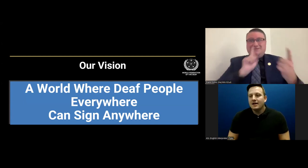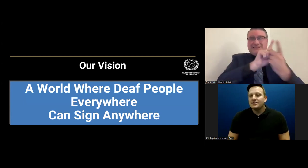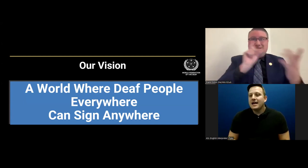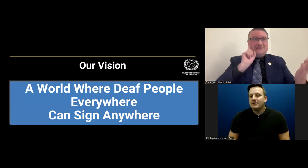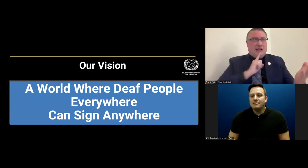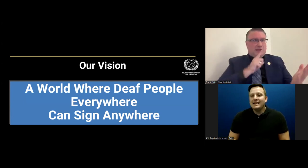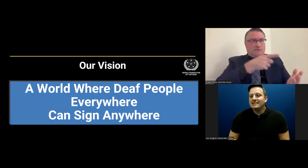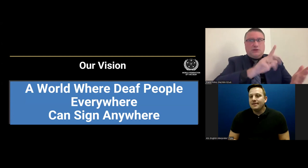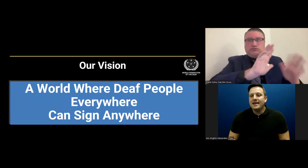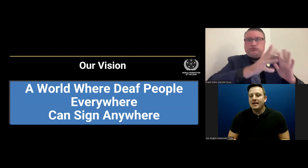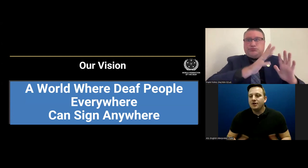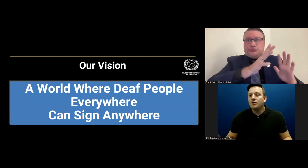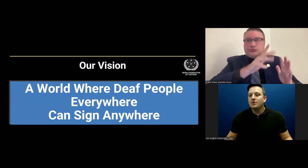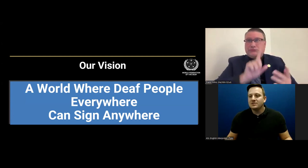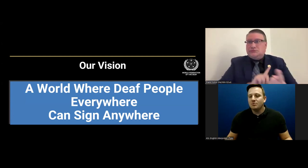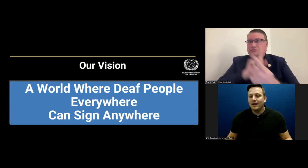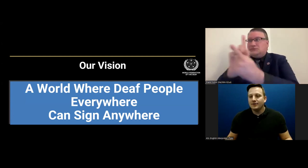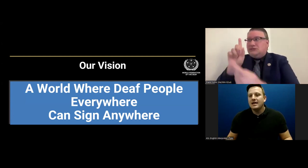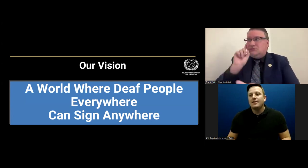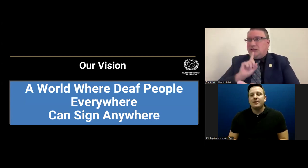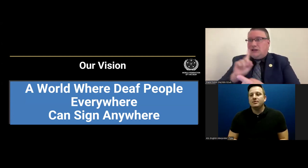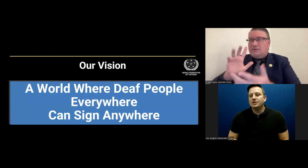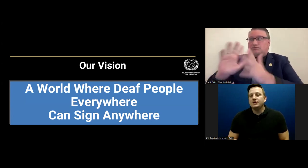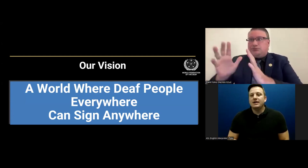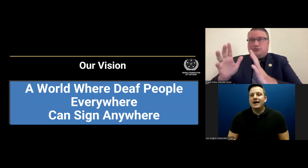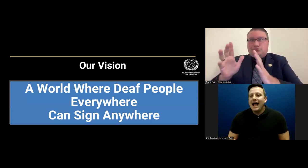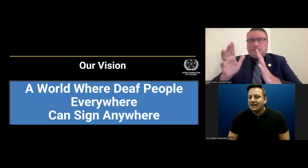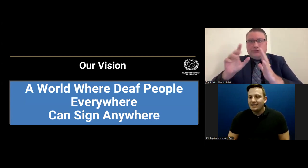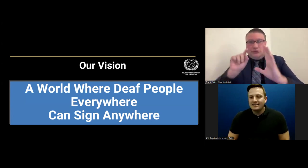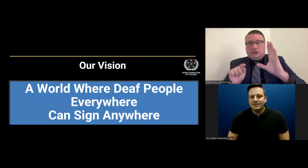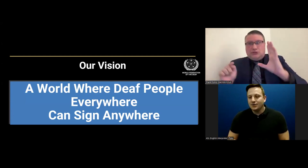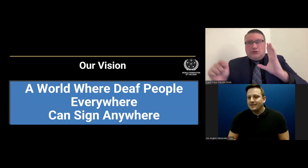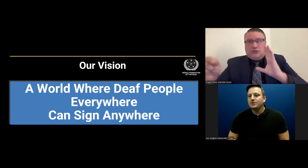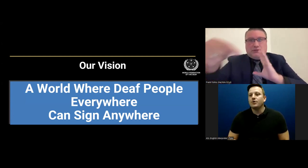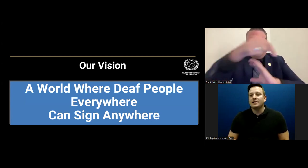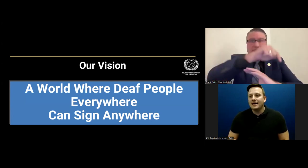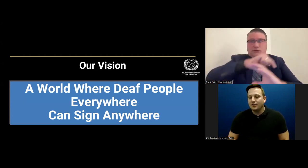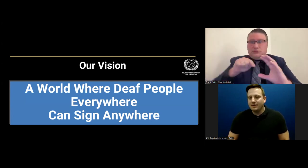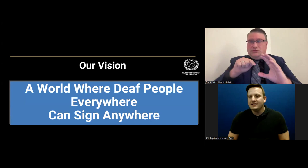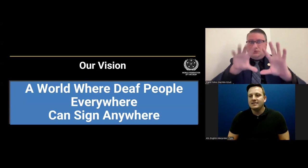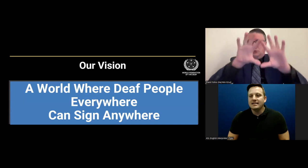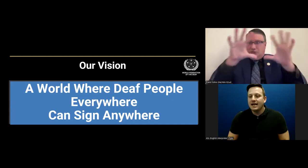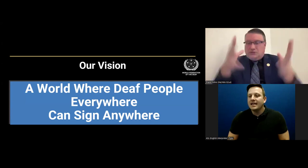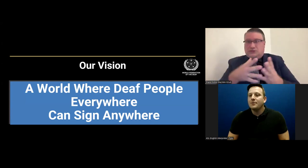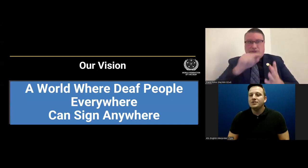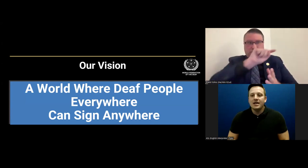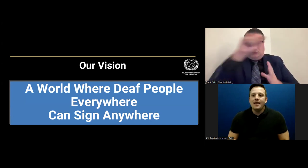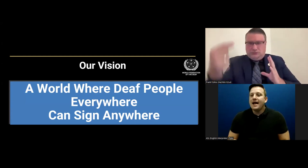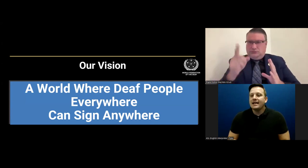So that really means that they can go out somewhere, they're able to access that service or conduct their business in sign language, and that can